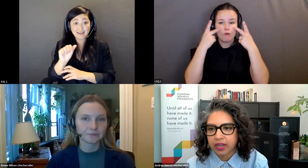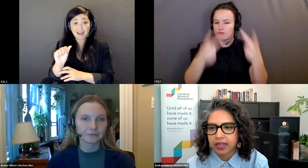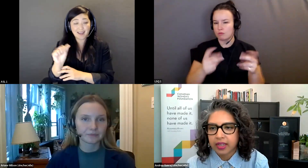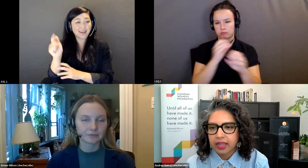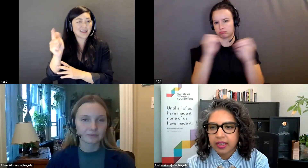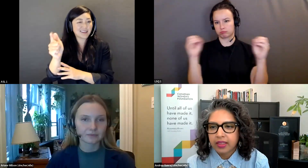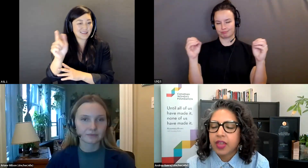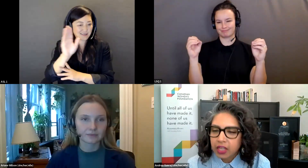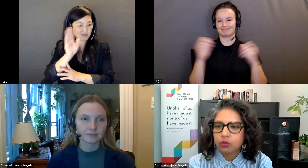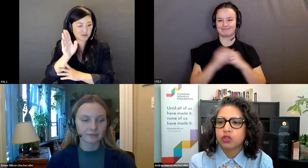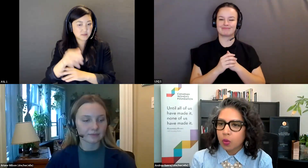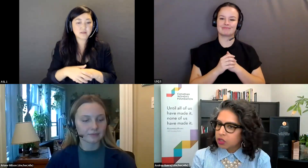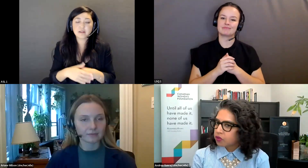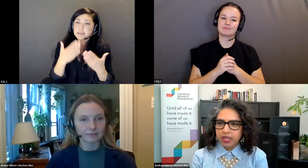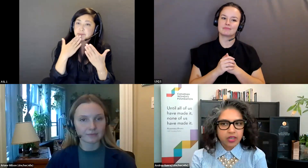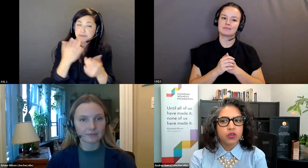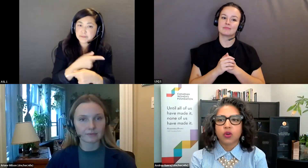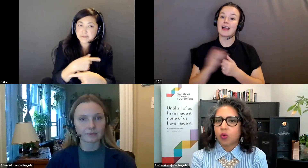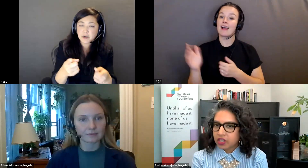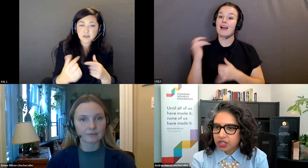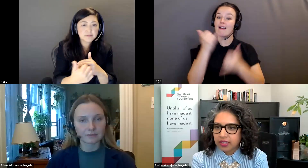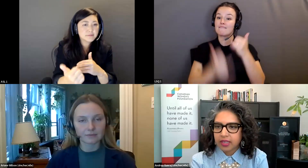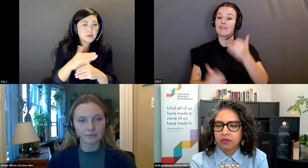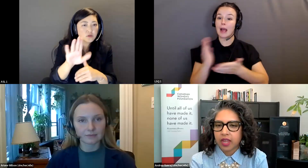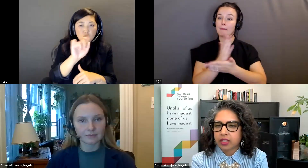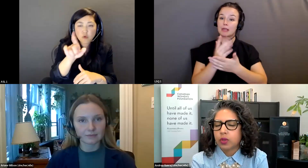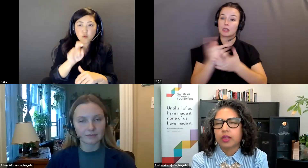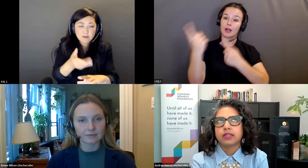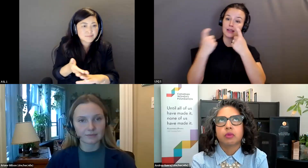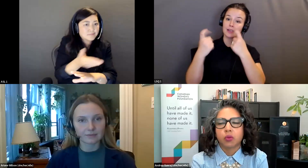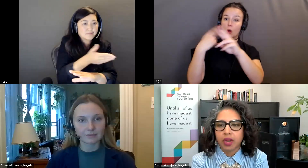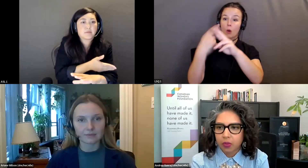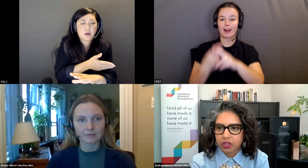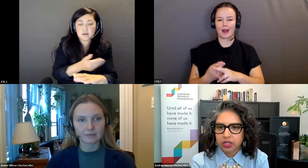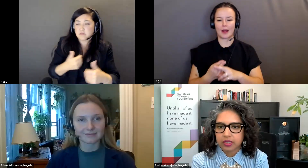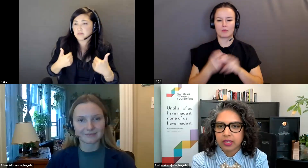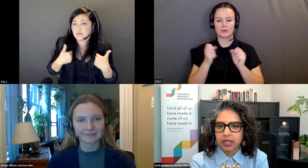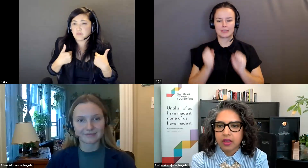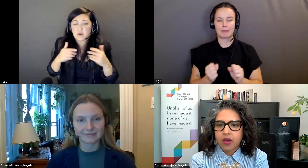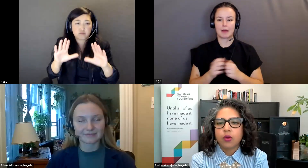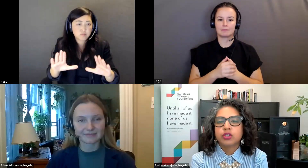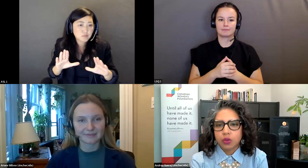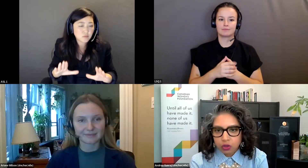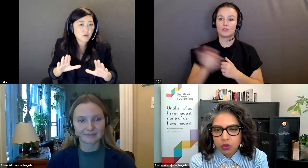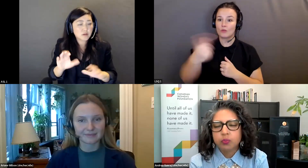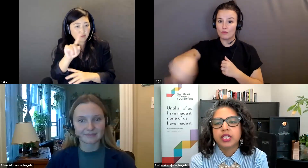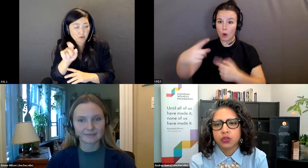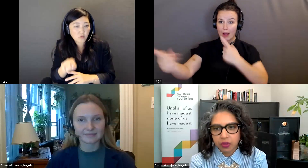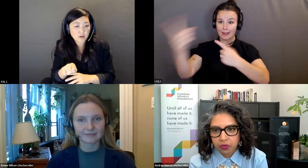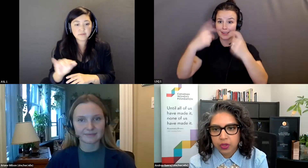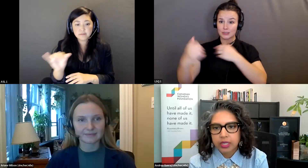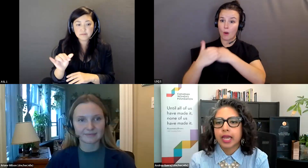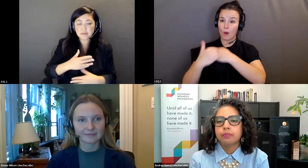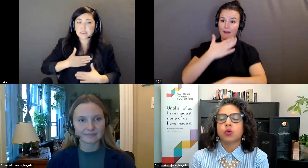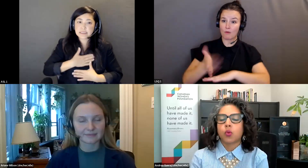later on. Thank you so much for sending your questions in advance. We got some great questions. Also, do please